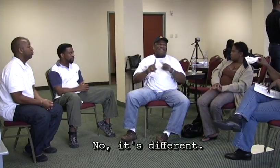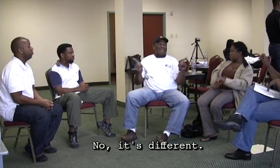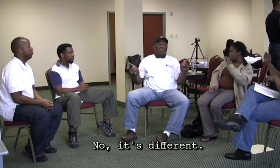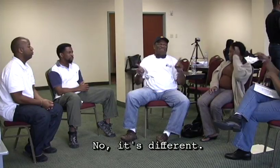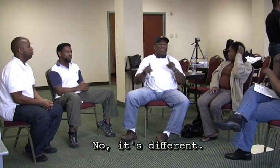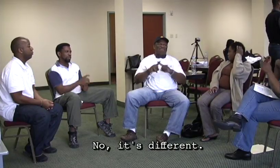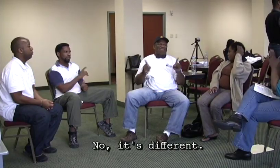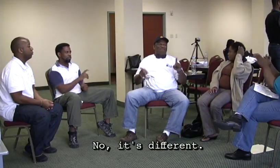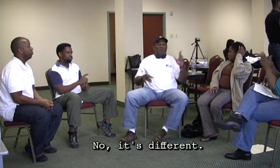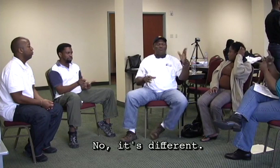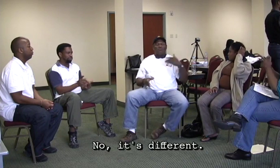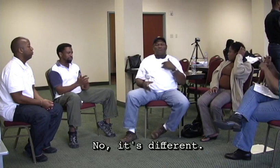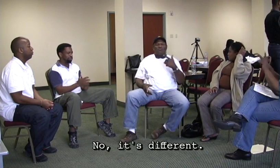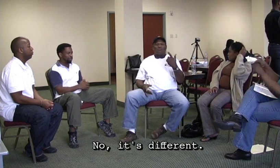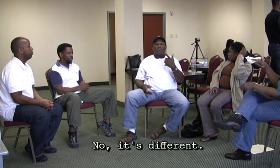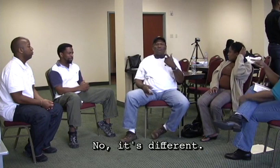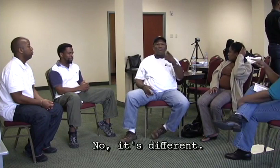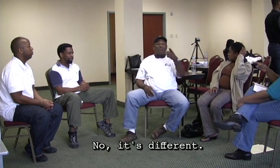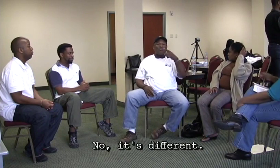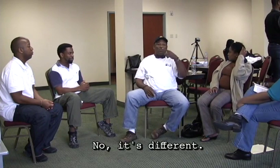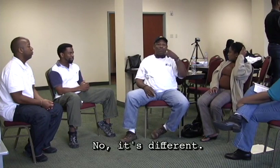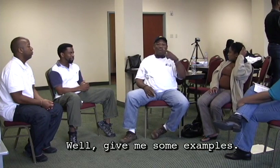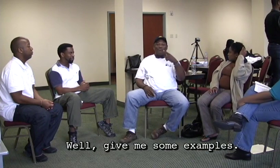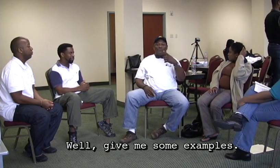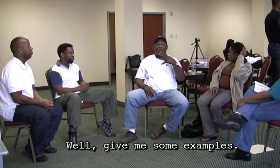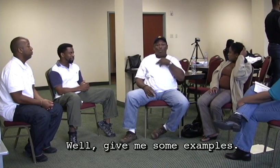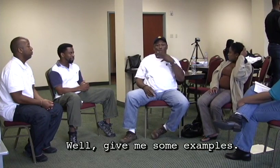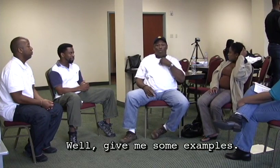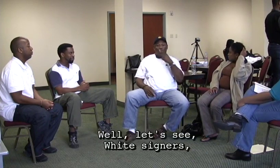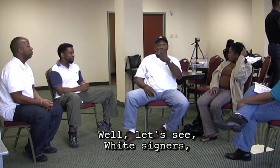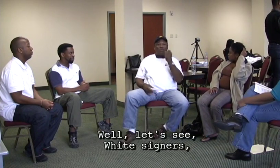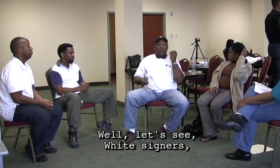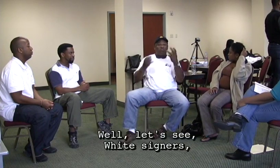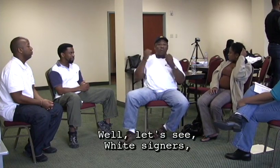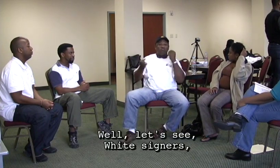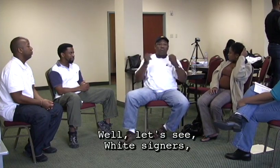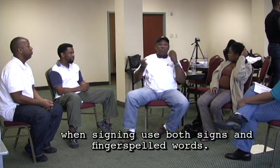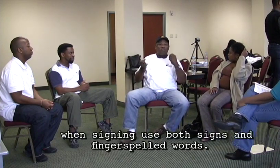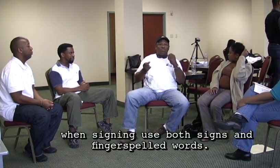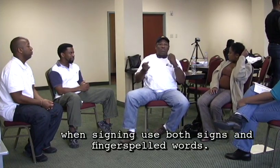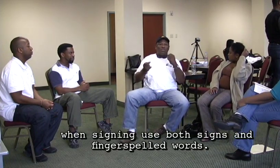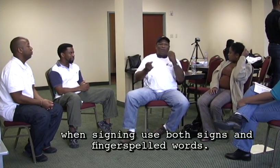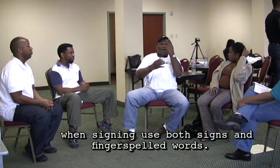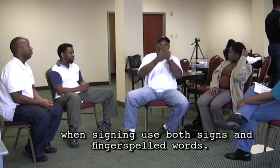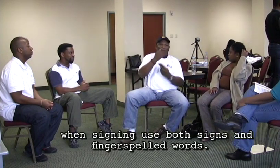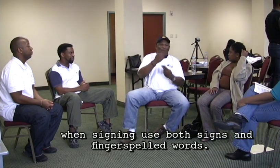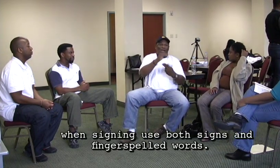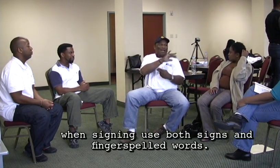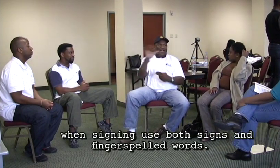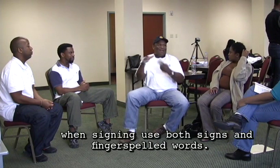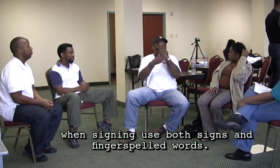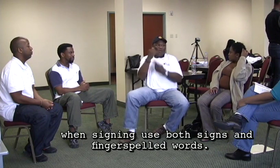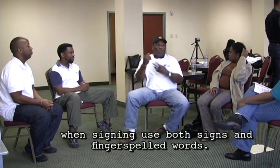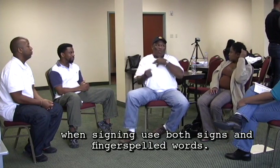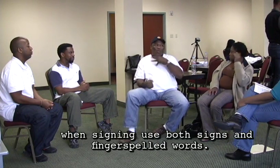No, it's different. Well, give me some examples. Well, let's see. White signers, when signing, use both signs and fingerspelled